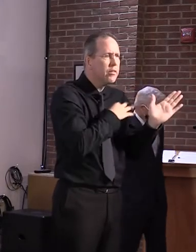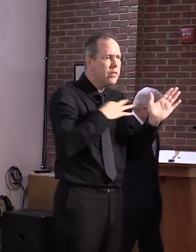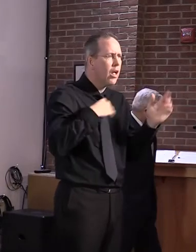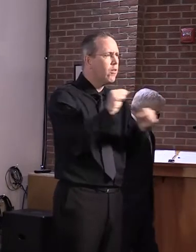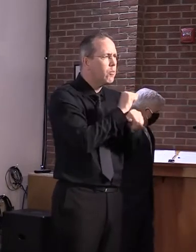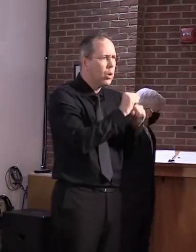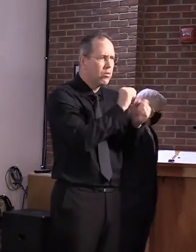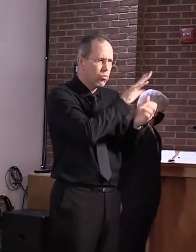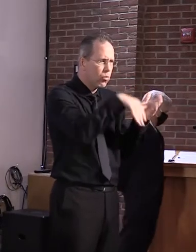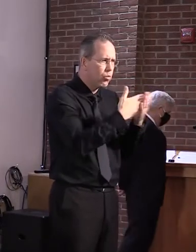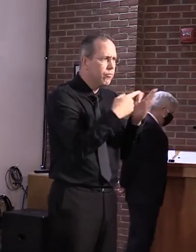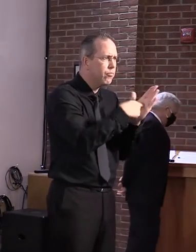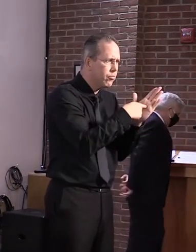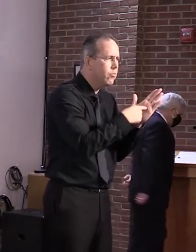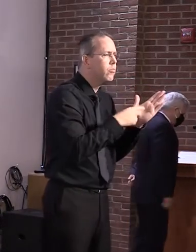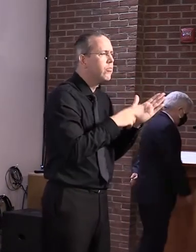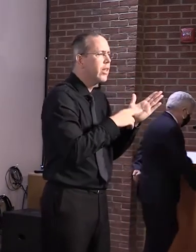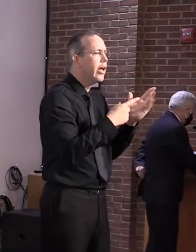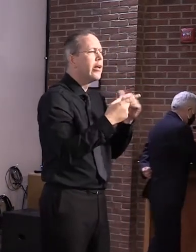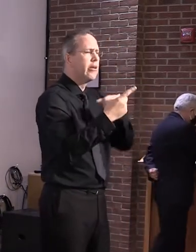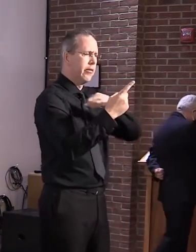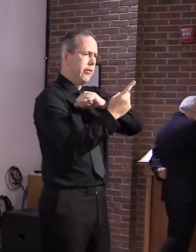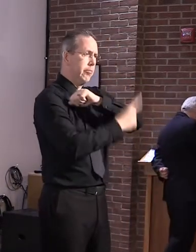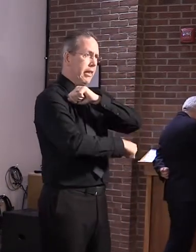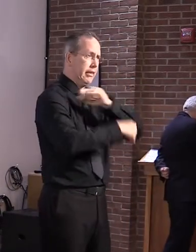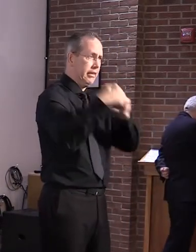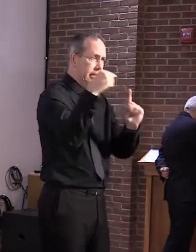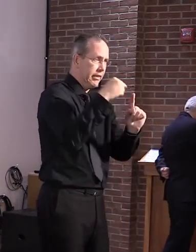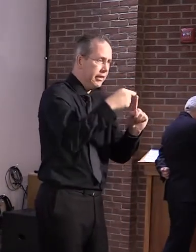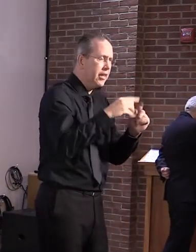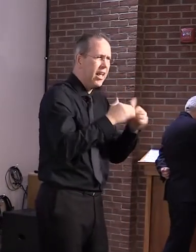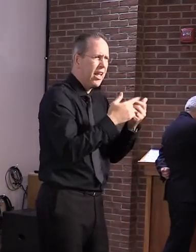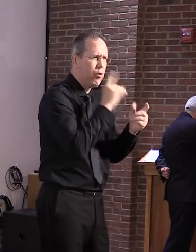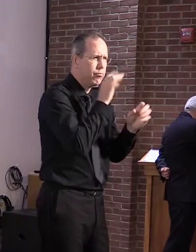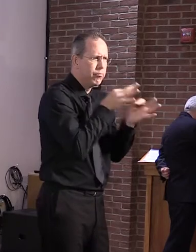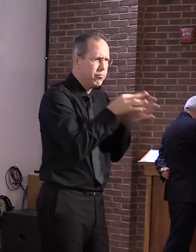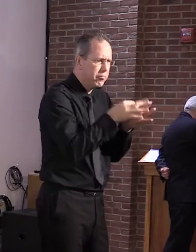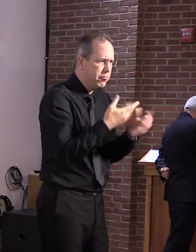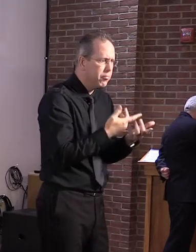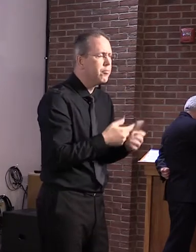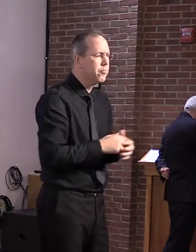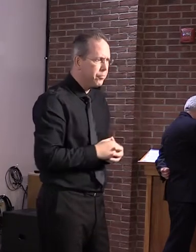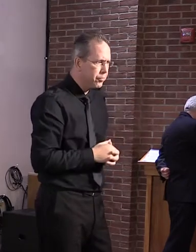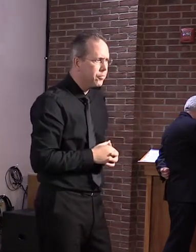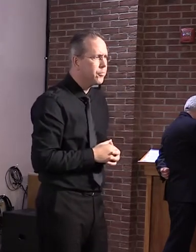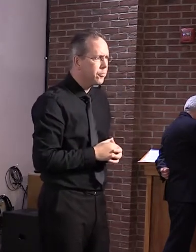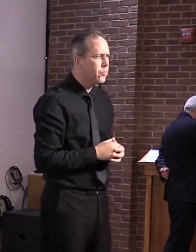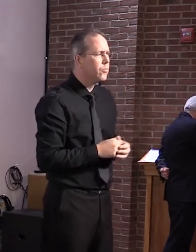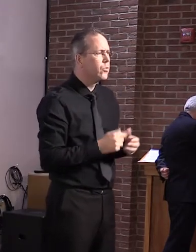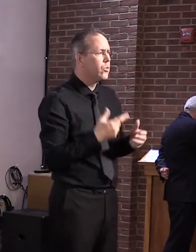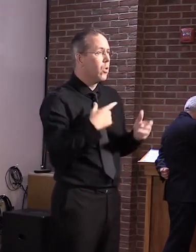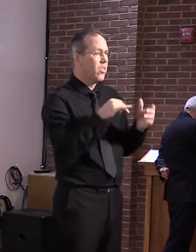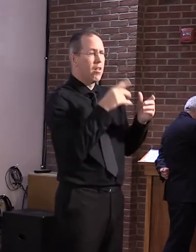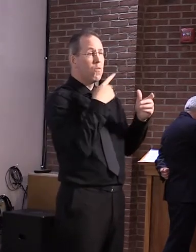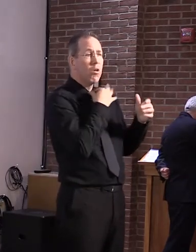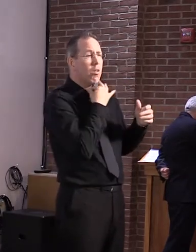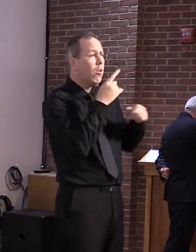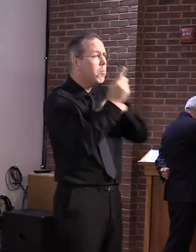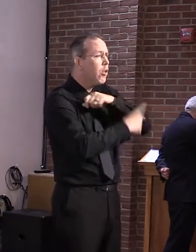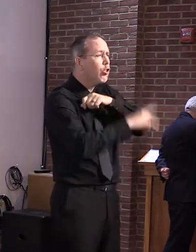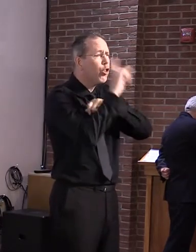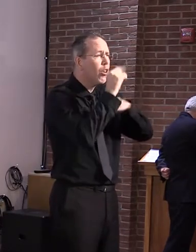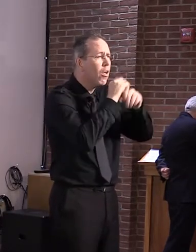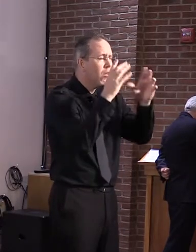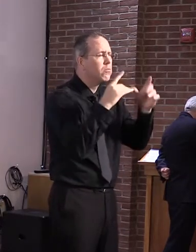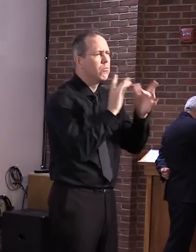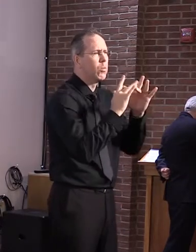sanction process. So that was just to the previous question as a very specific example, if you like. So we are